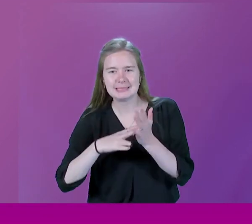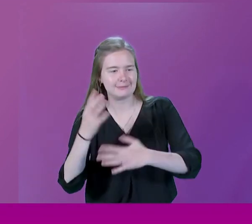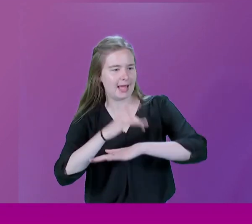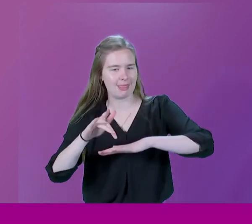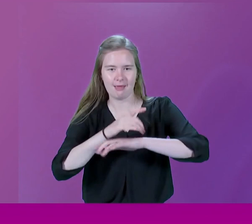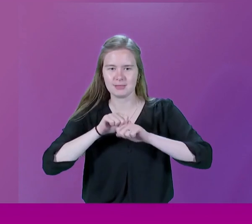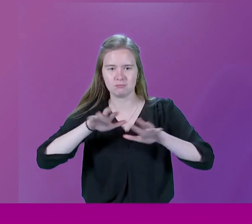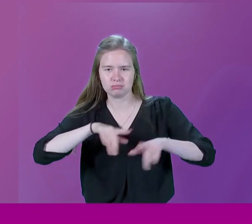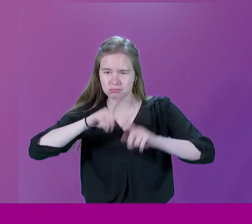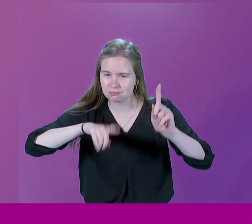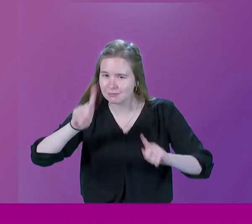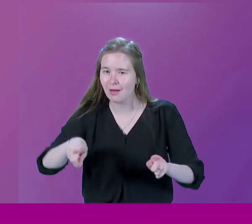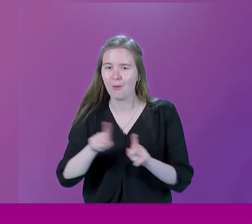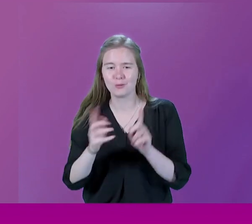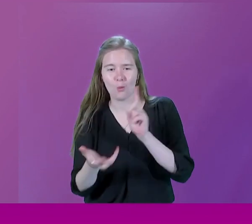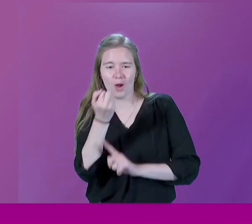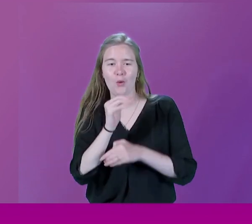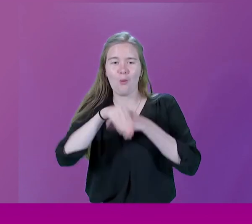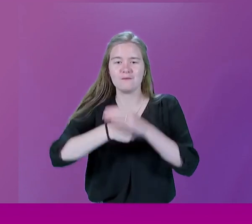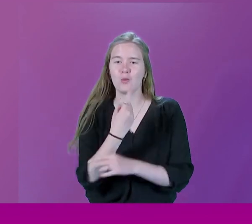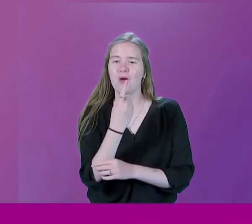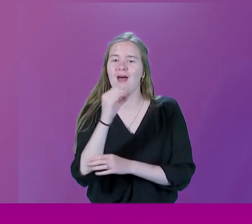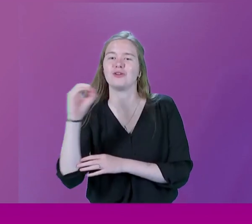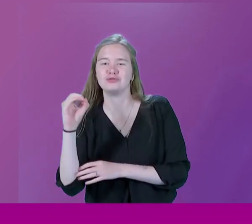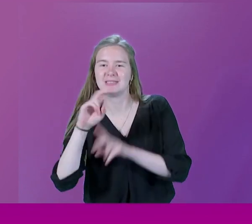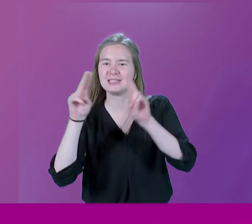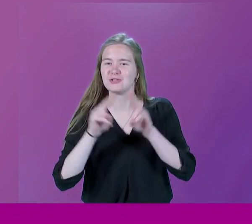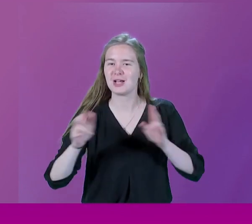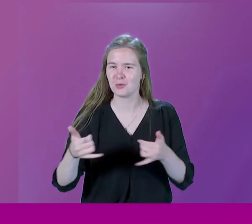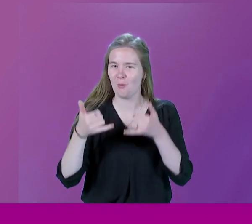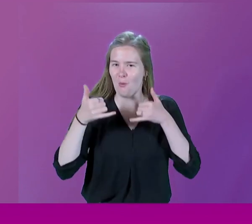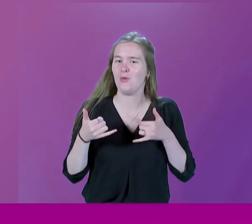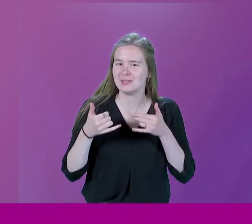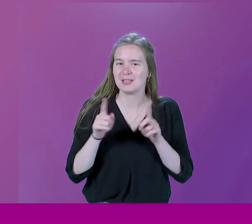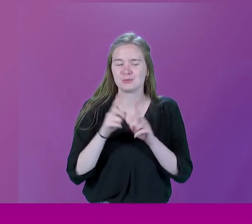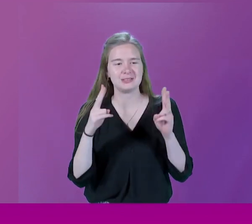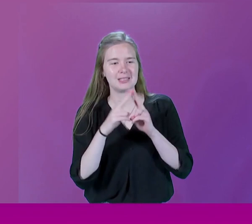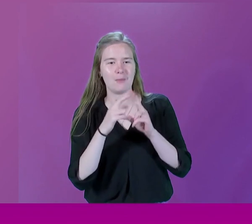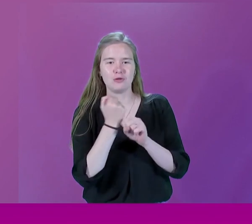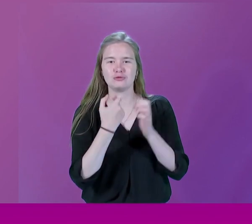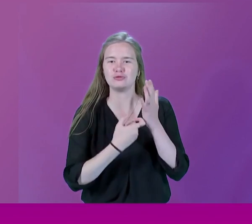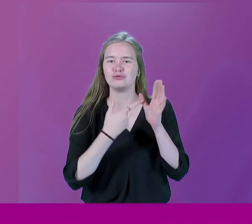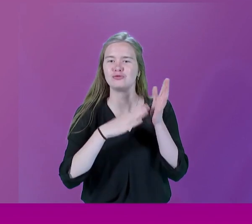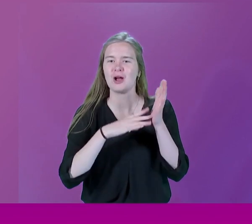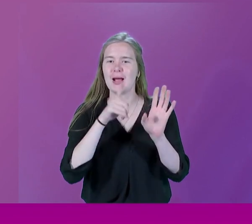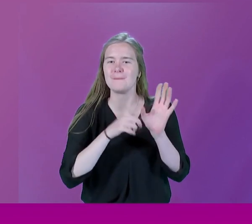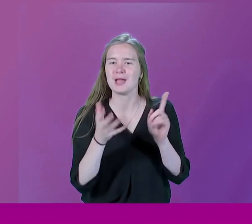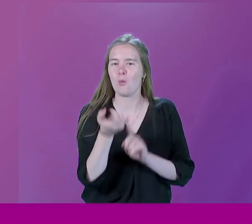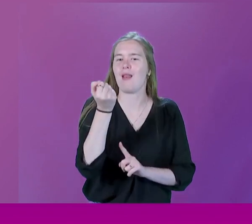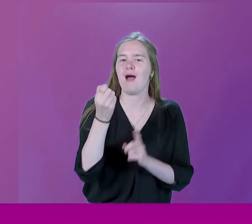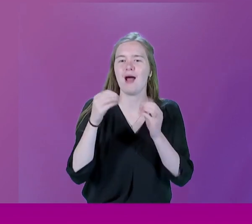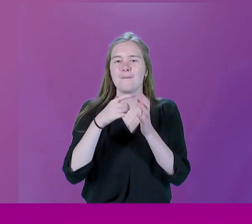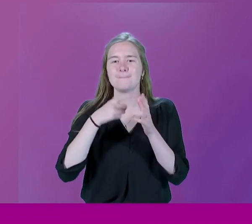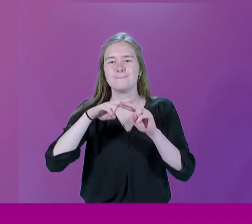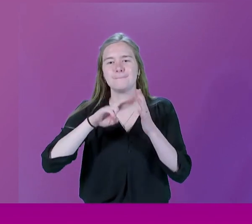theatre productions, she has won over 100 international awards and is a double Grammy winner and a BAFTA